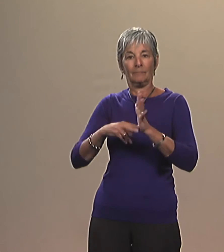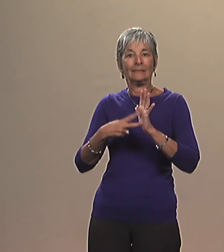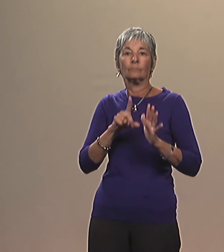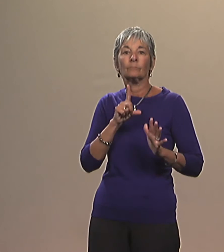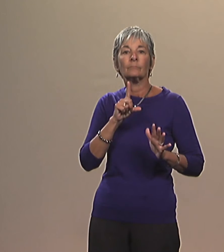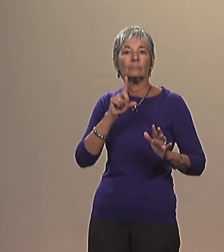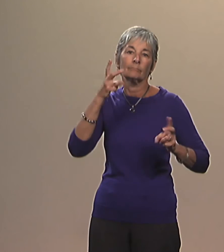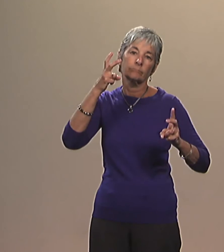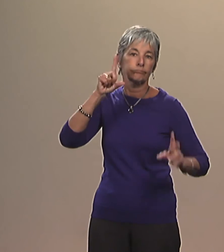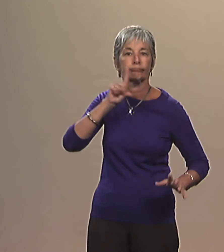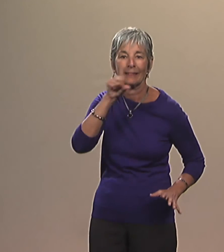diagnosis stands.